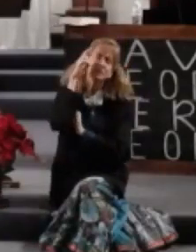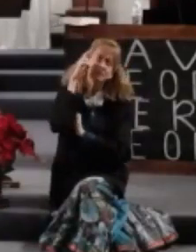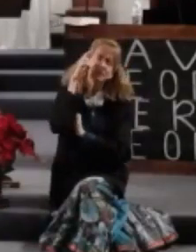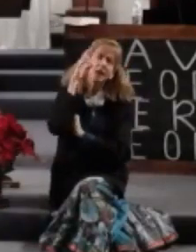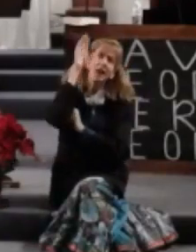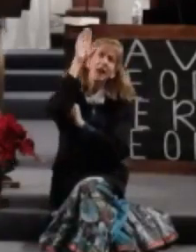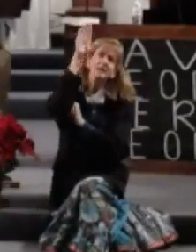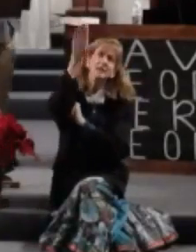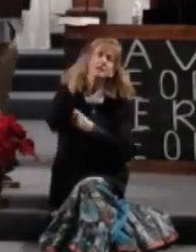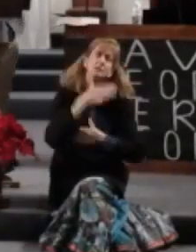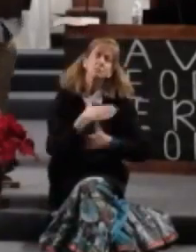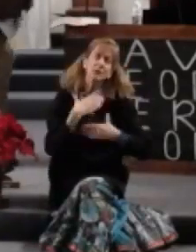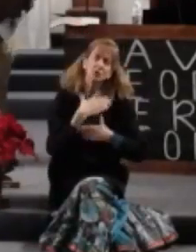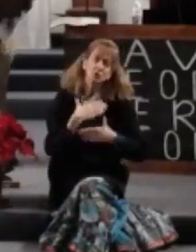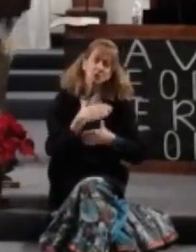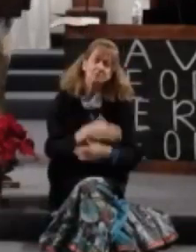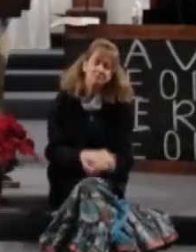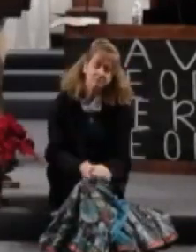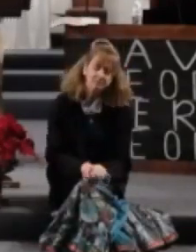His pleasure.